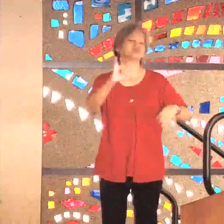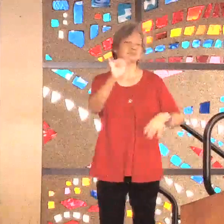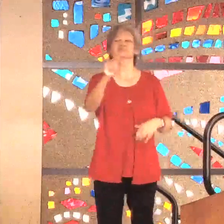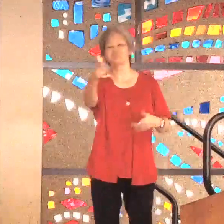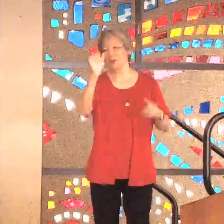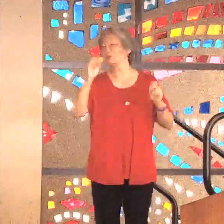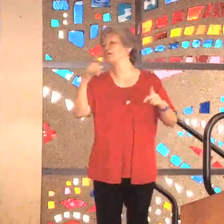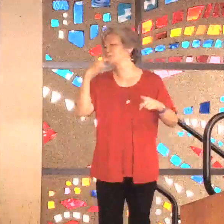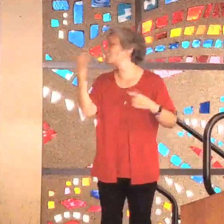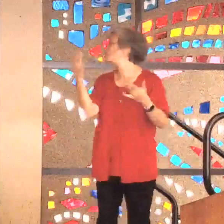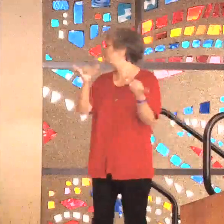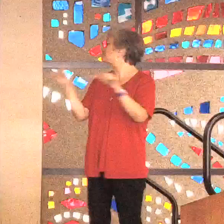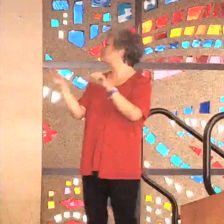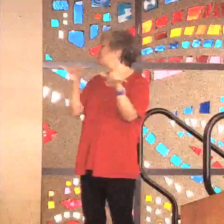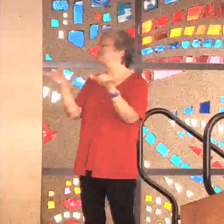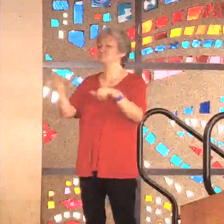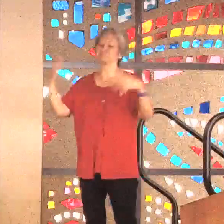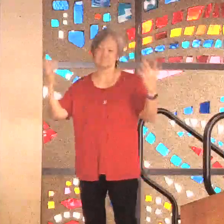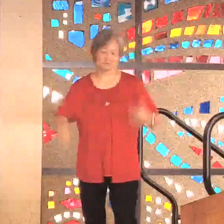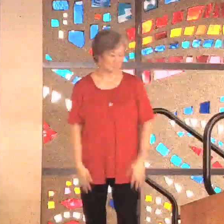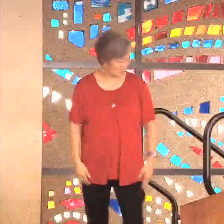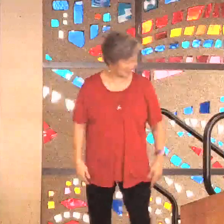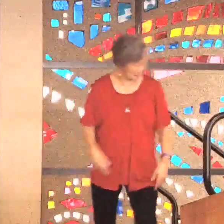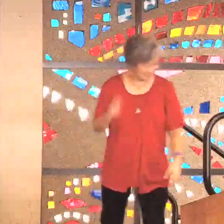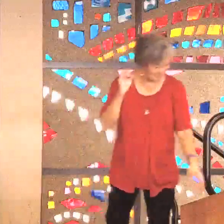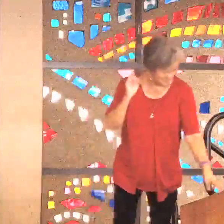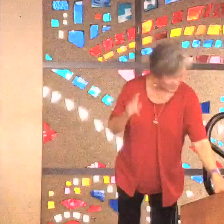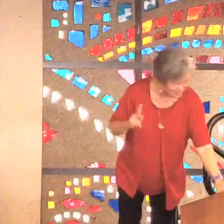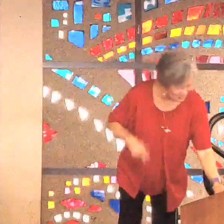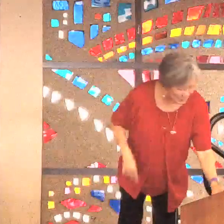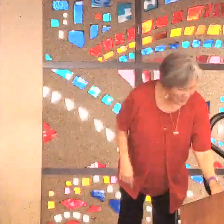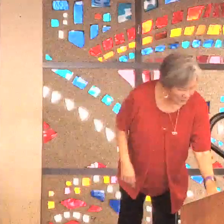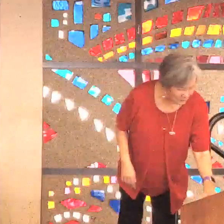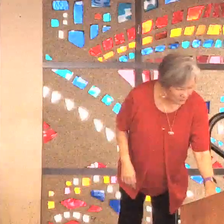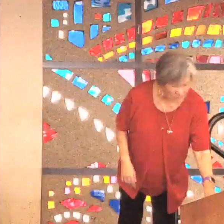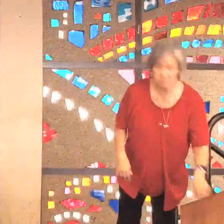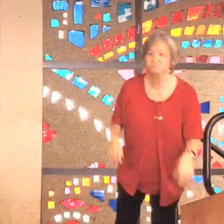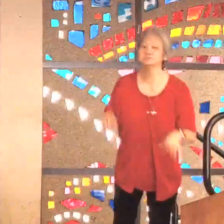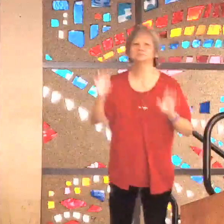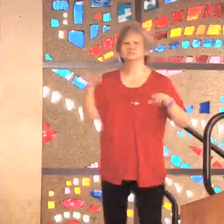Oh, you will? Okay, maybe children do ask that. Okay, maybe it's similar. Okay, all right.